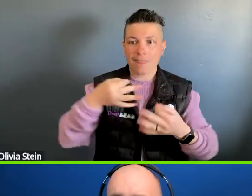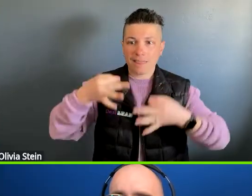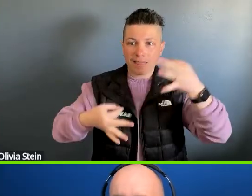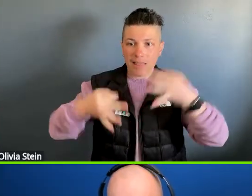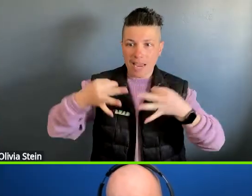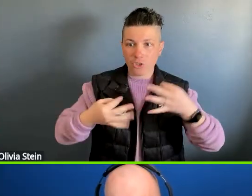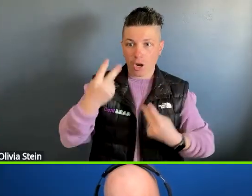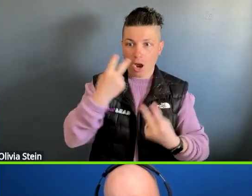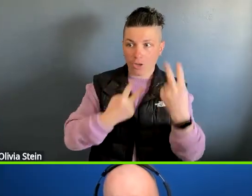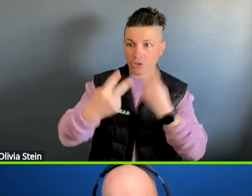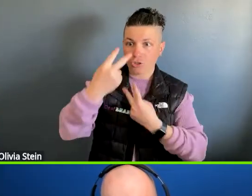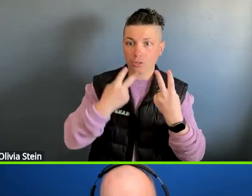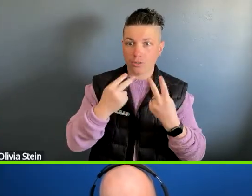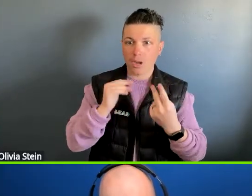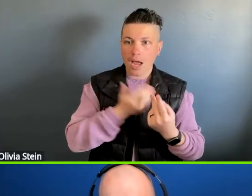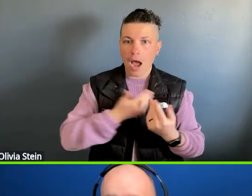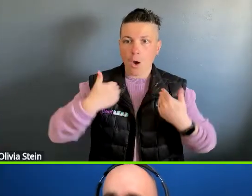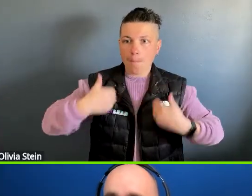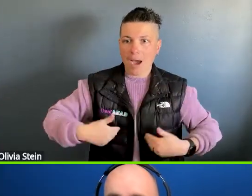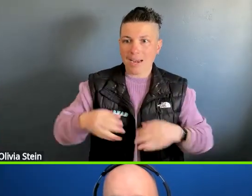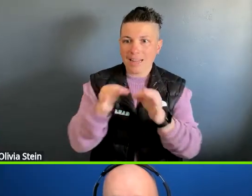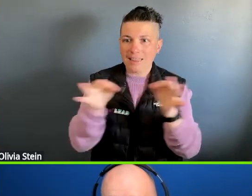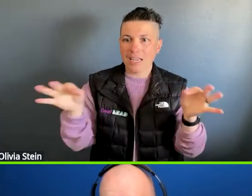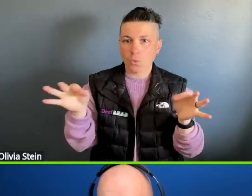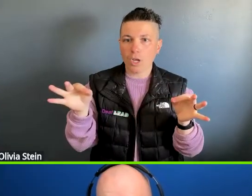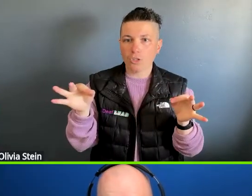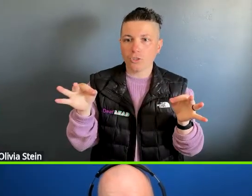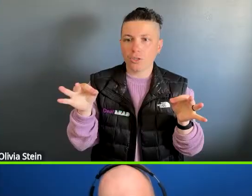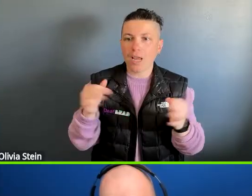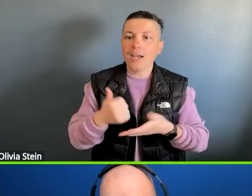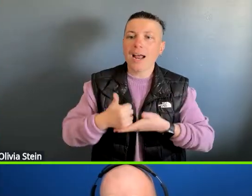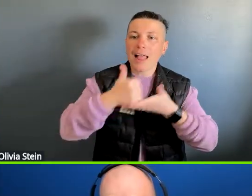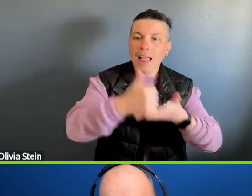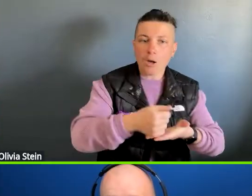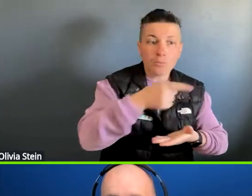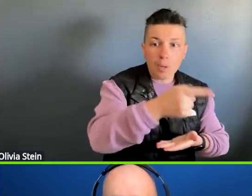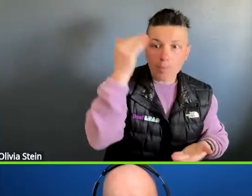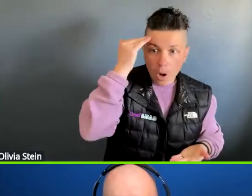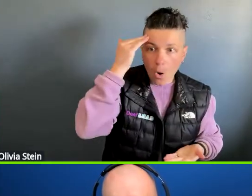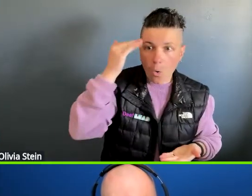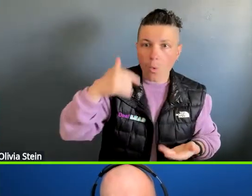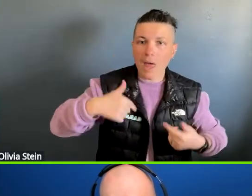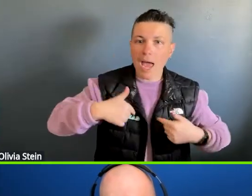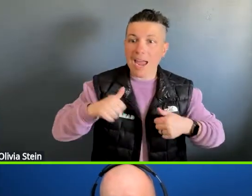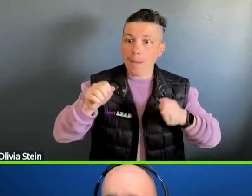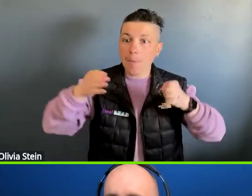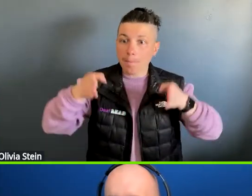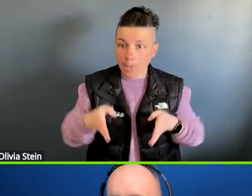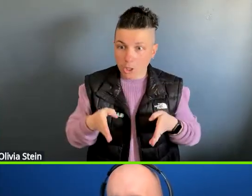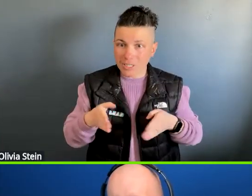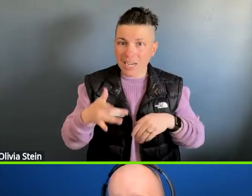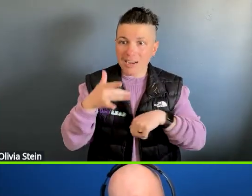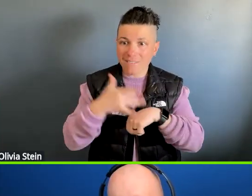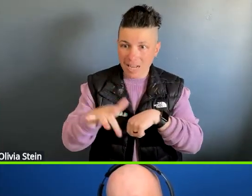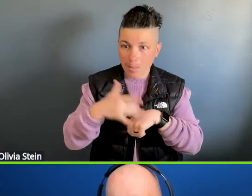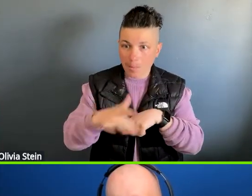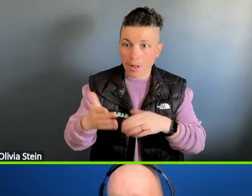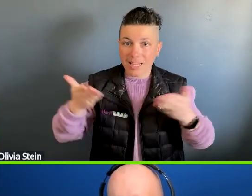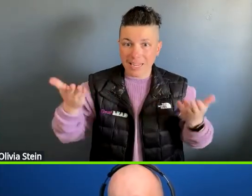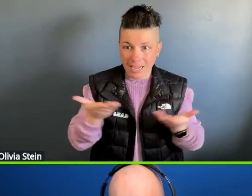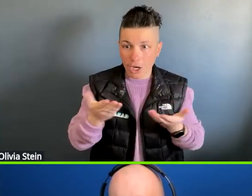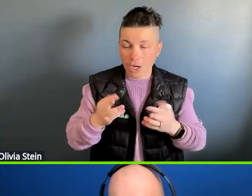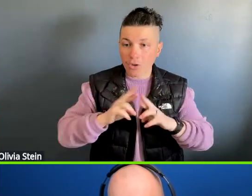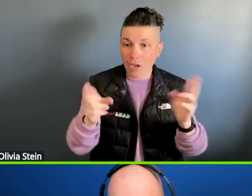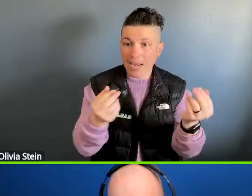that is that they see us. They may be judging our body language, how we're expressing ourselves. That will let them know that